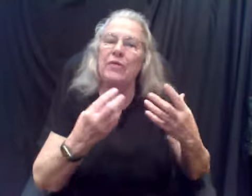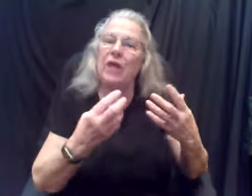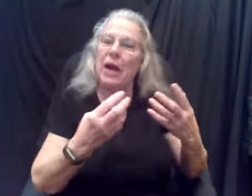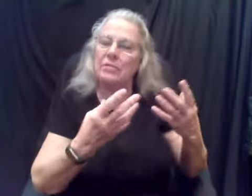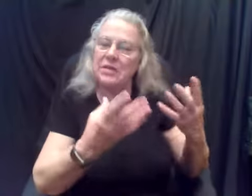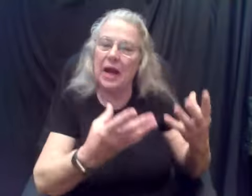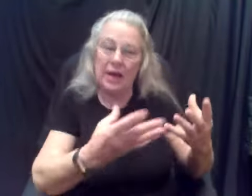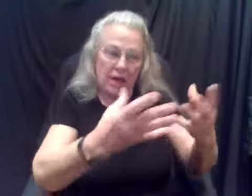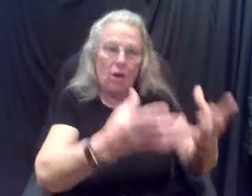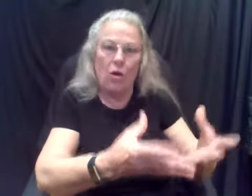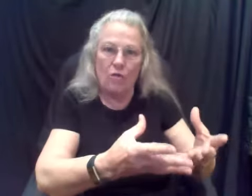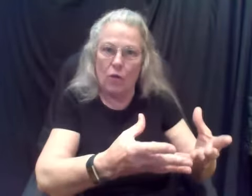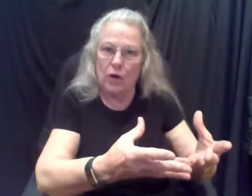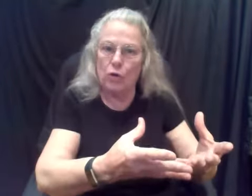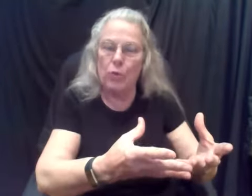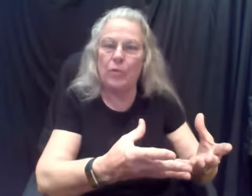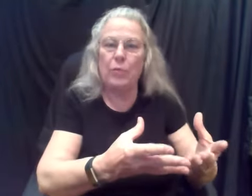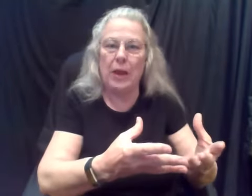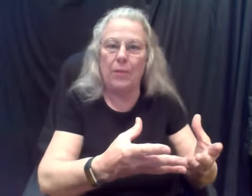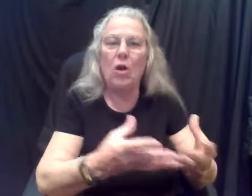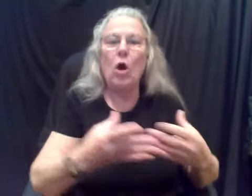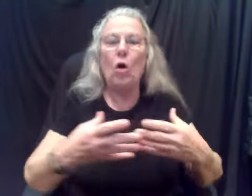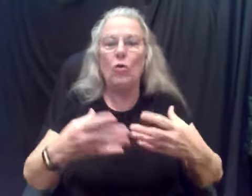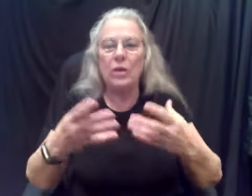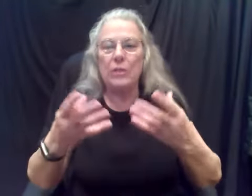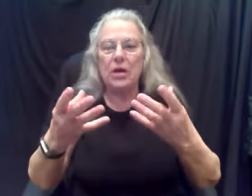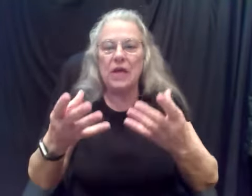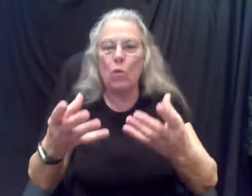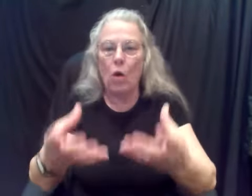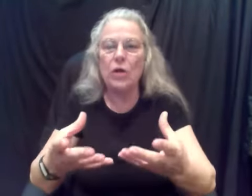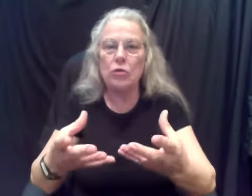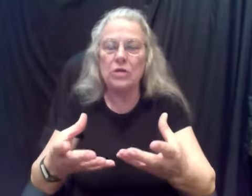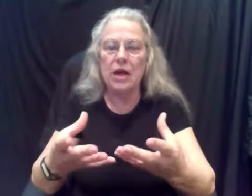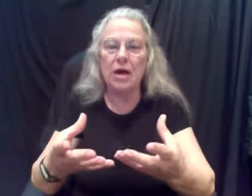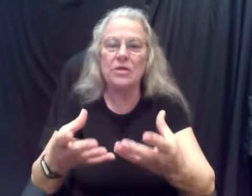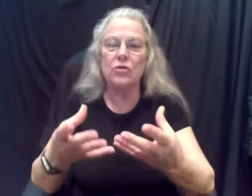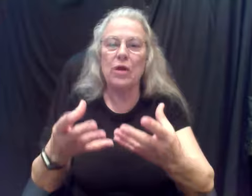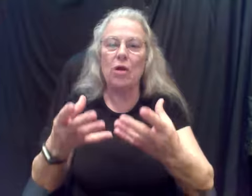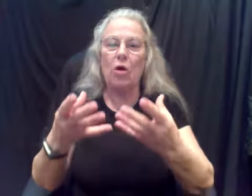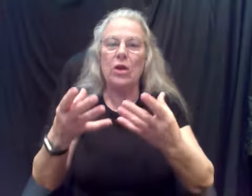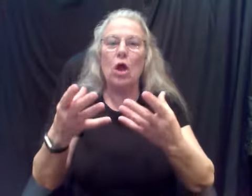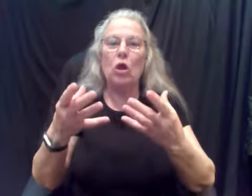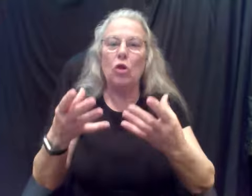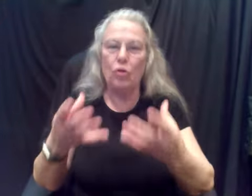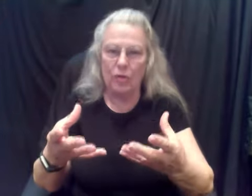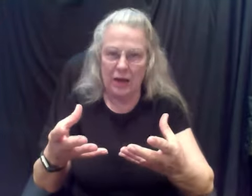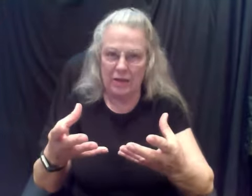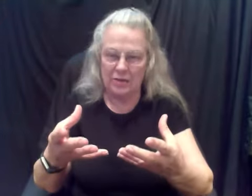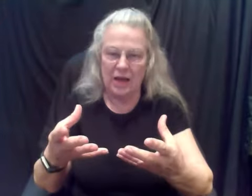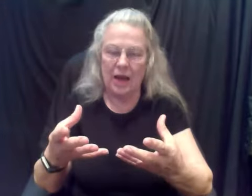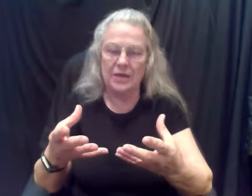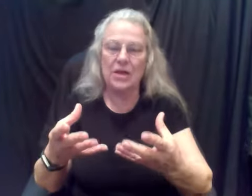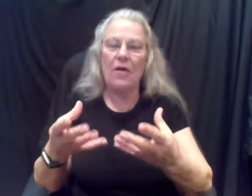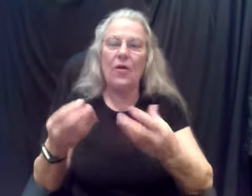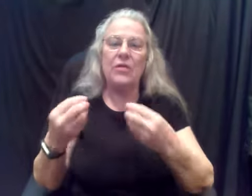I'm signing for a group of people, only because I want you to concentrate on learning the signs. Then